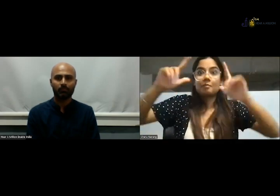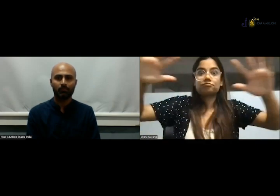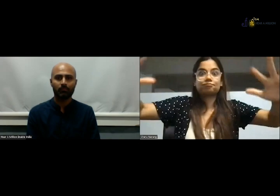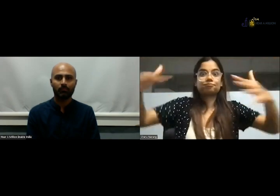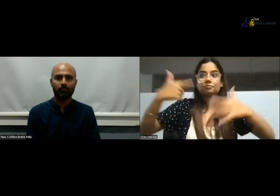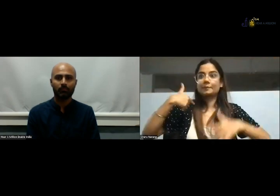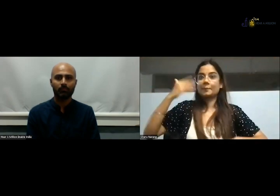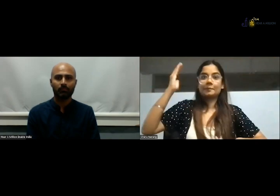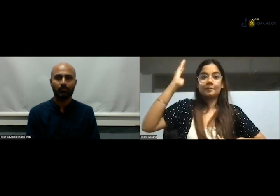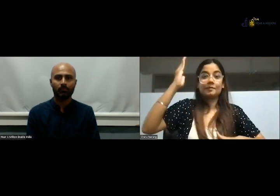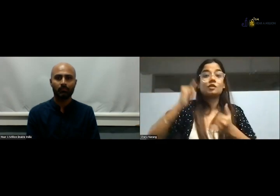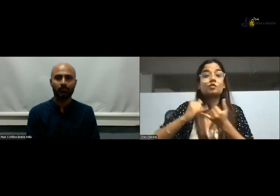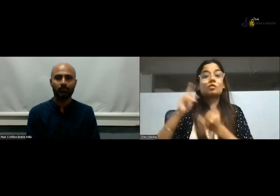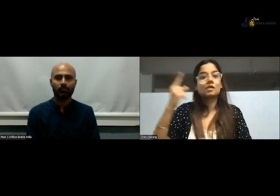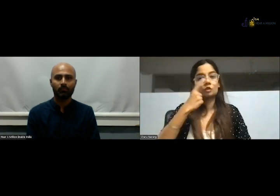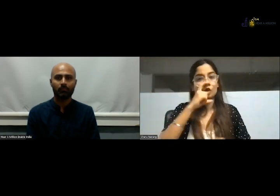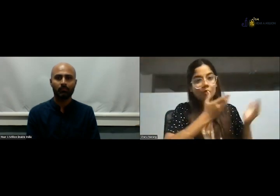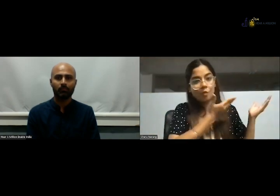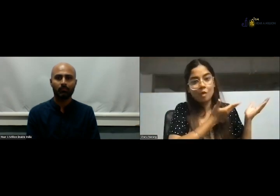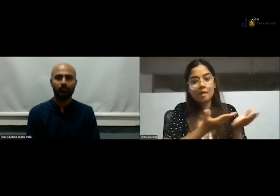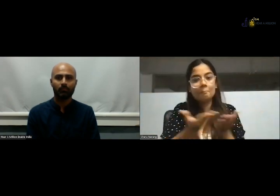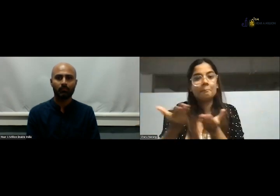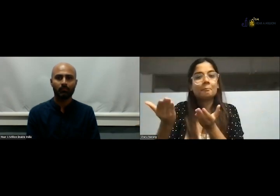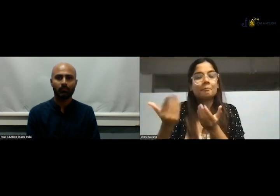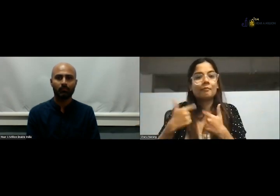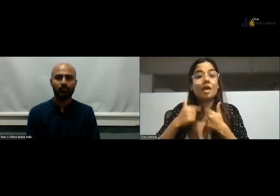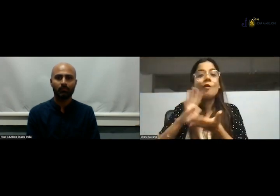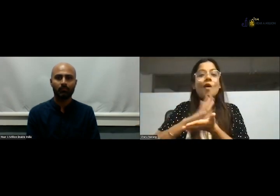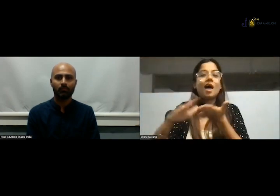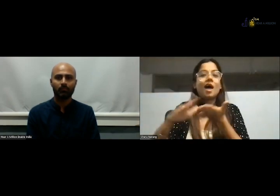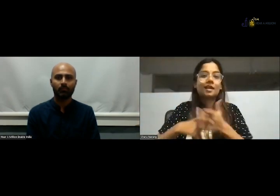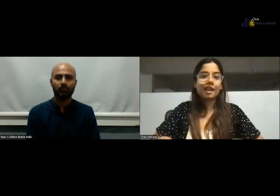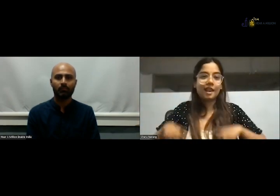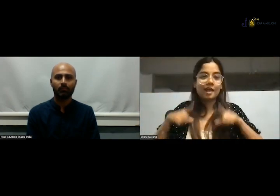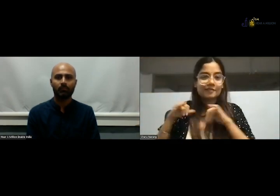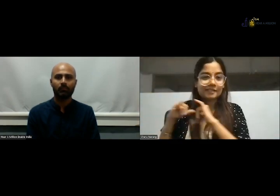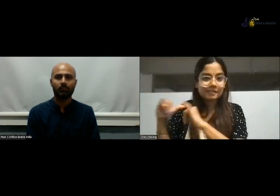these things. First time she invited me,